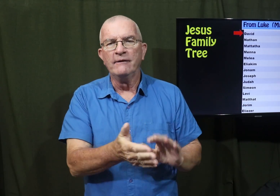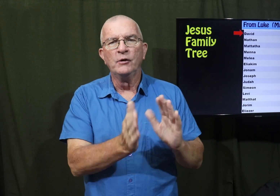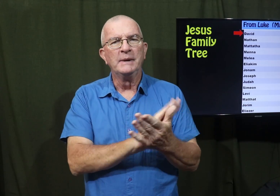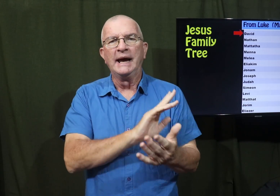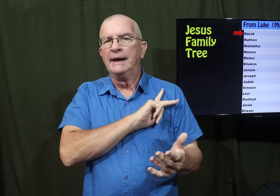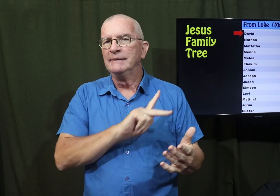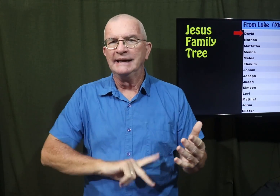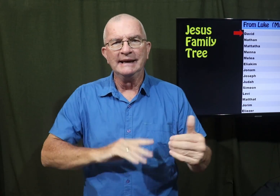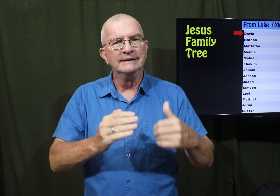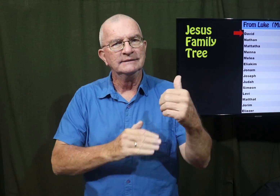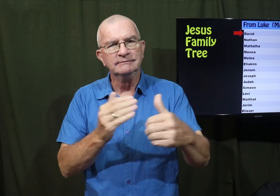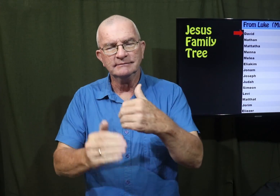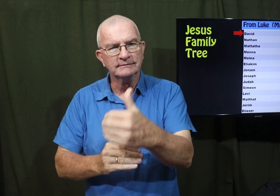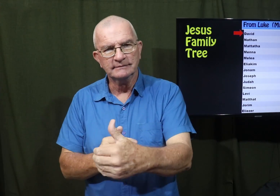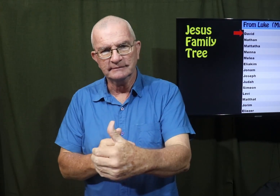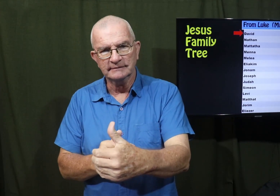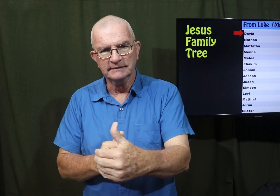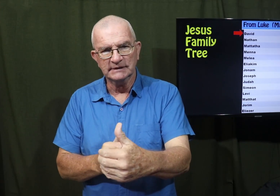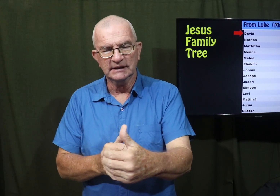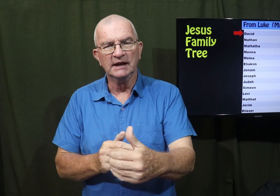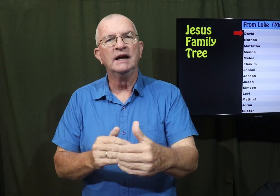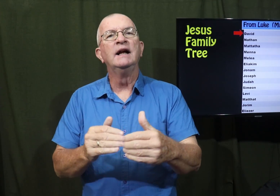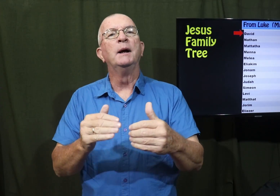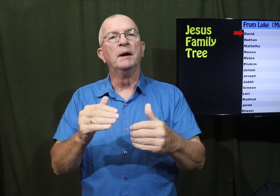but his family never became kings.